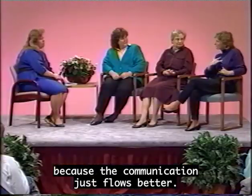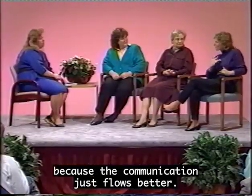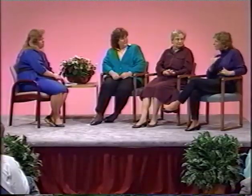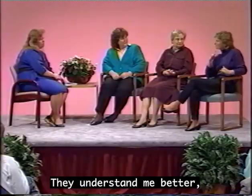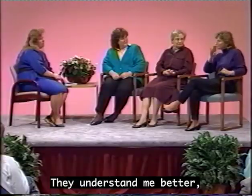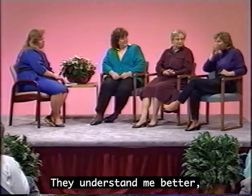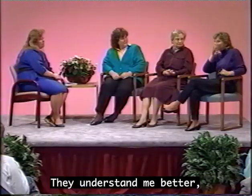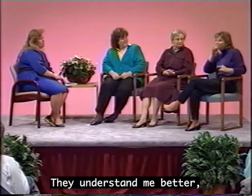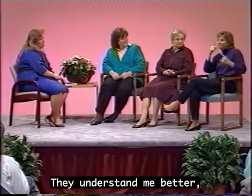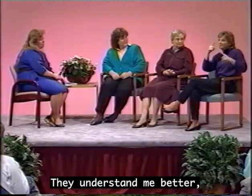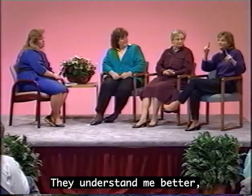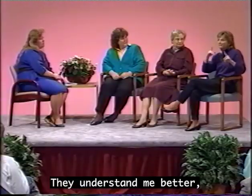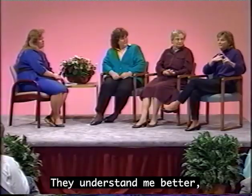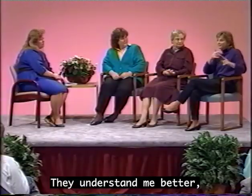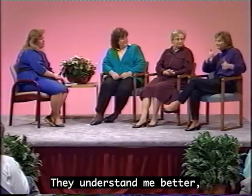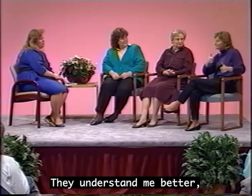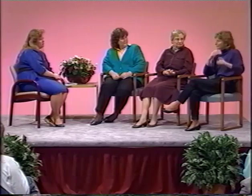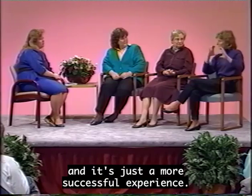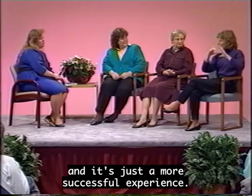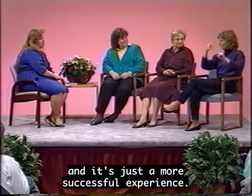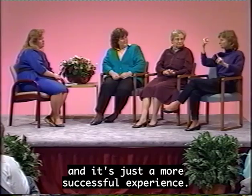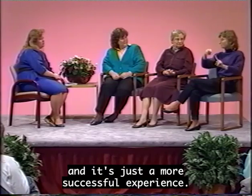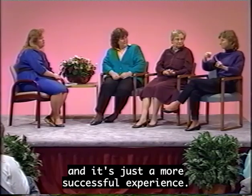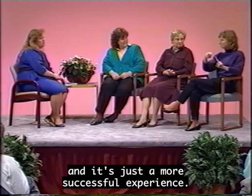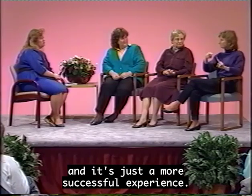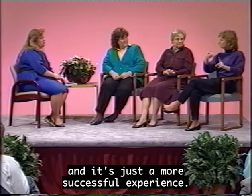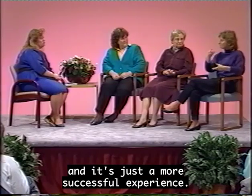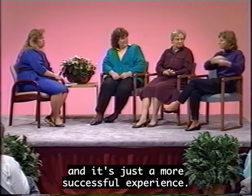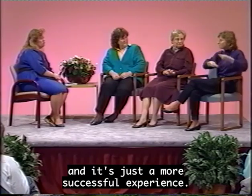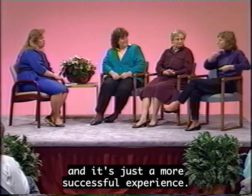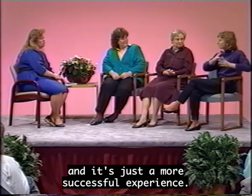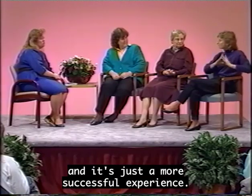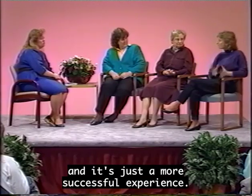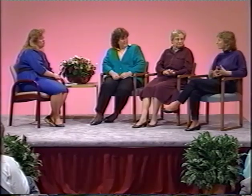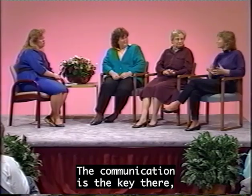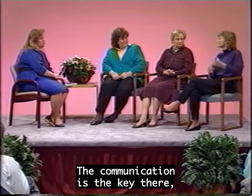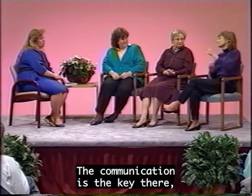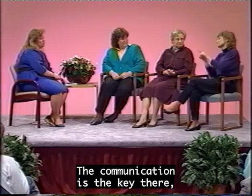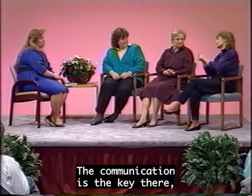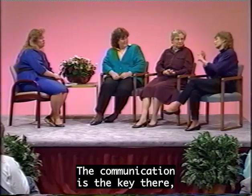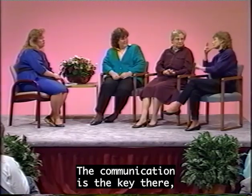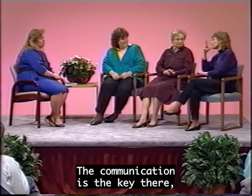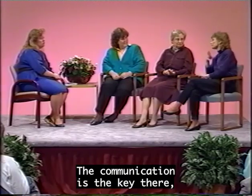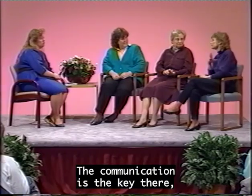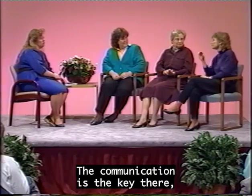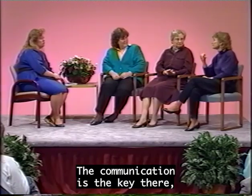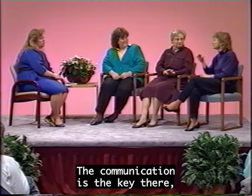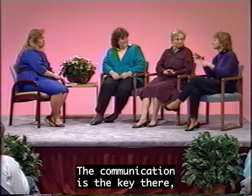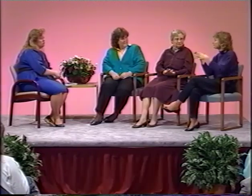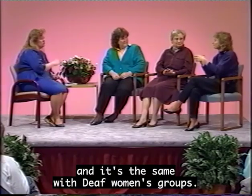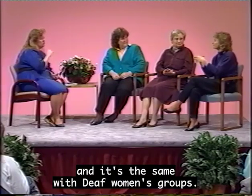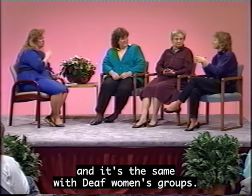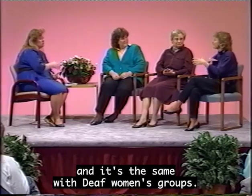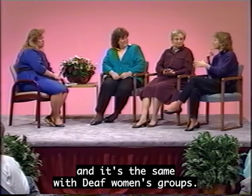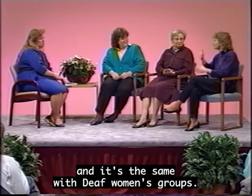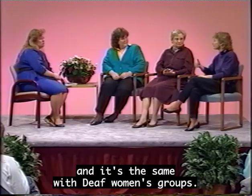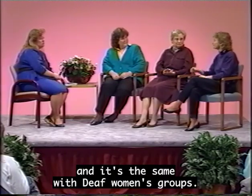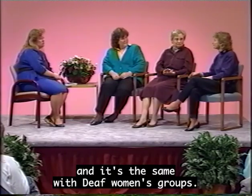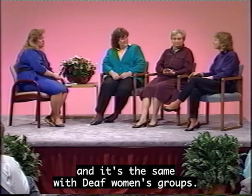They understand me better. And it's just a more successful experience. The communication is the key there. And it's the same with deaf women's